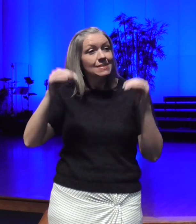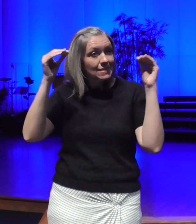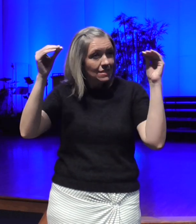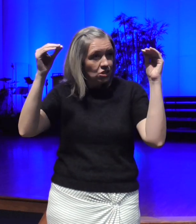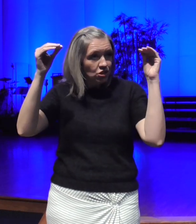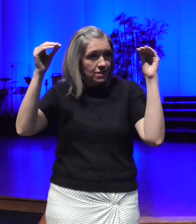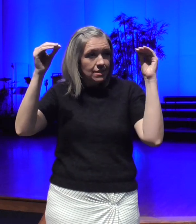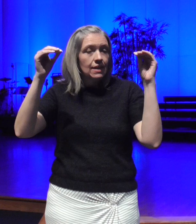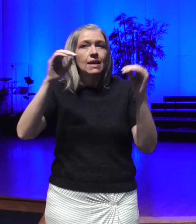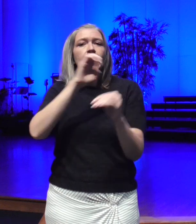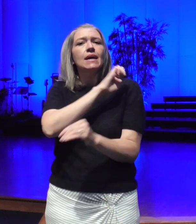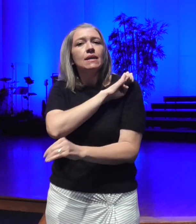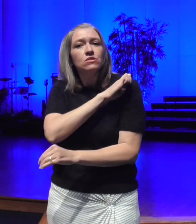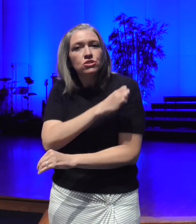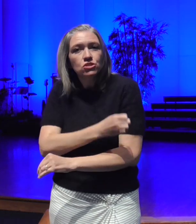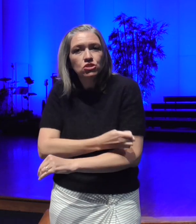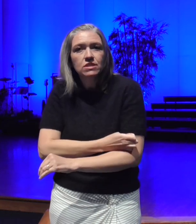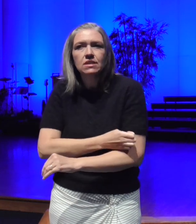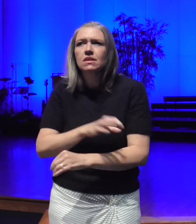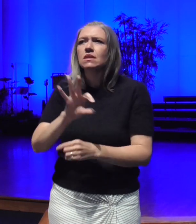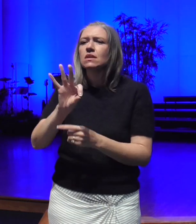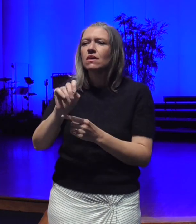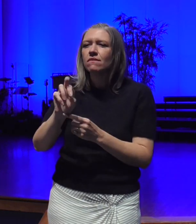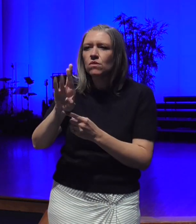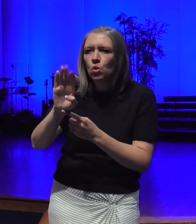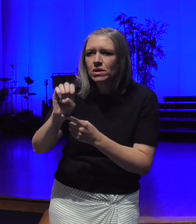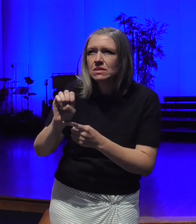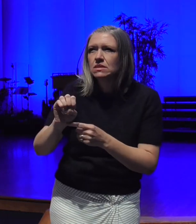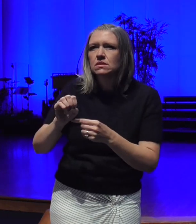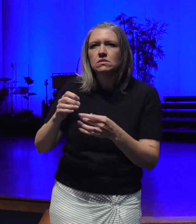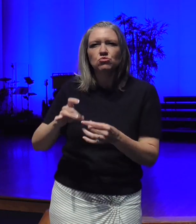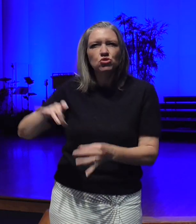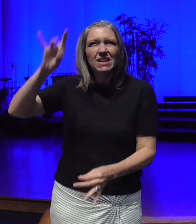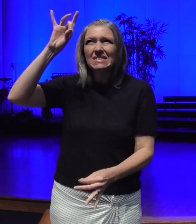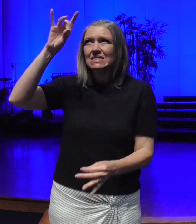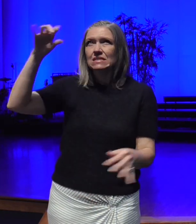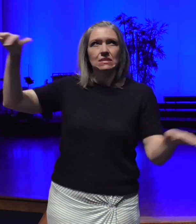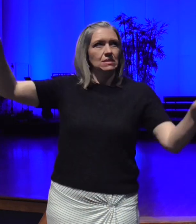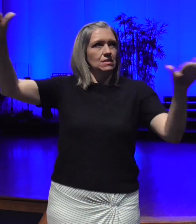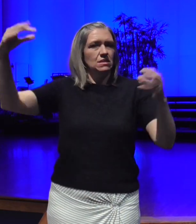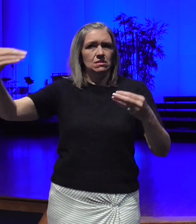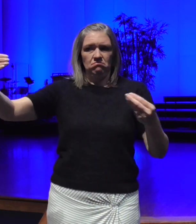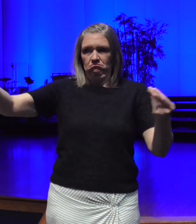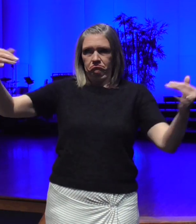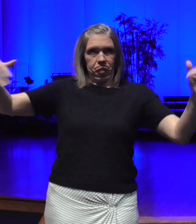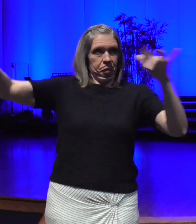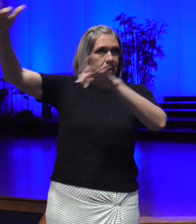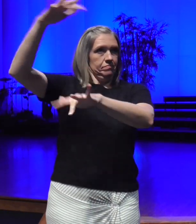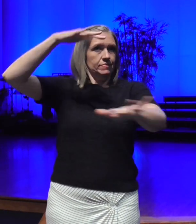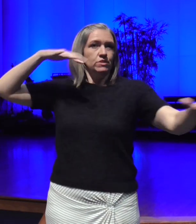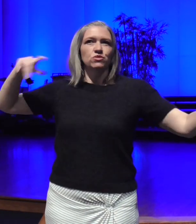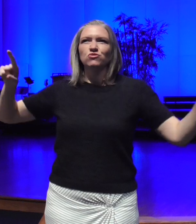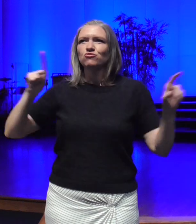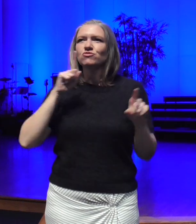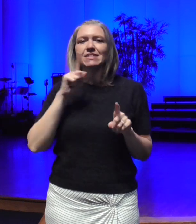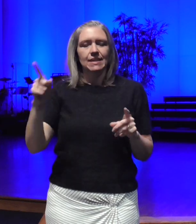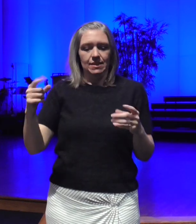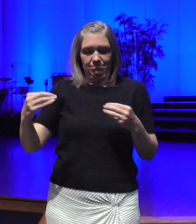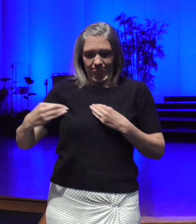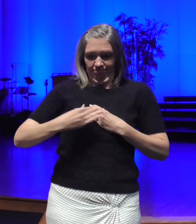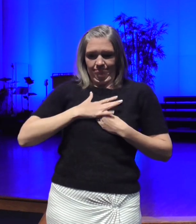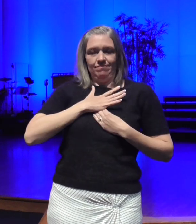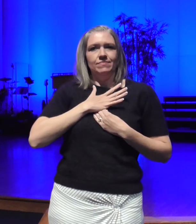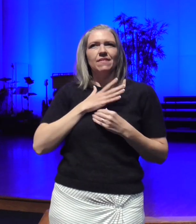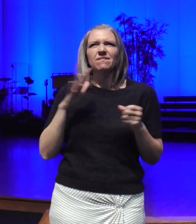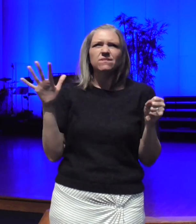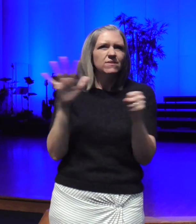an energy, a force, a presence that is pouring itself through each one of us completely and